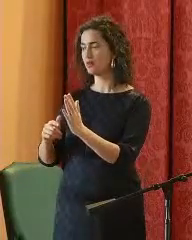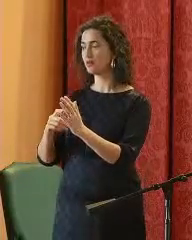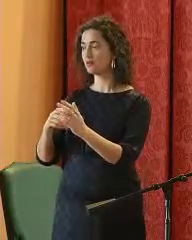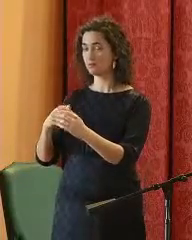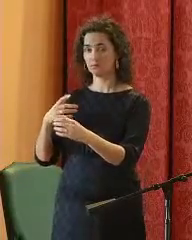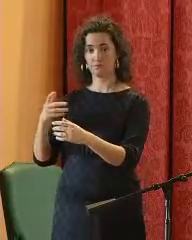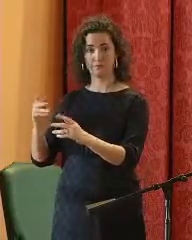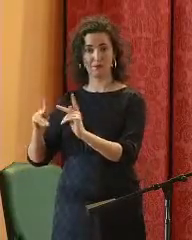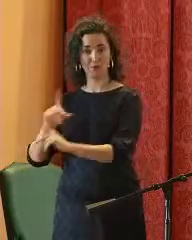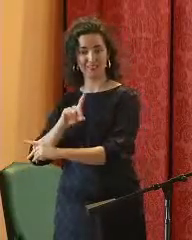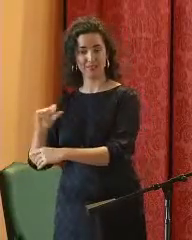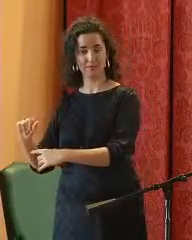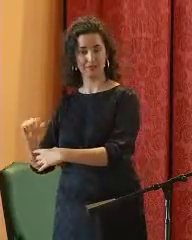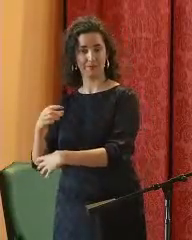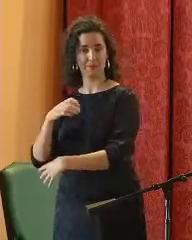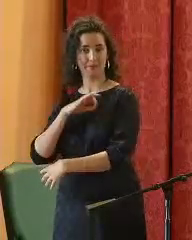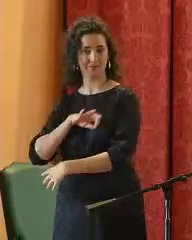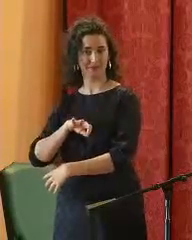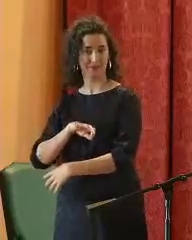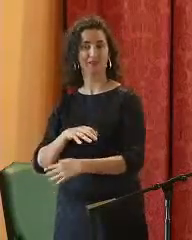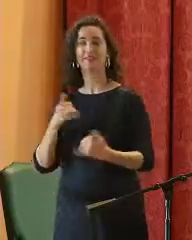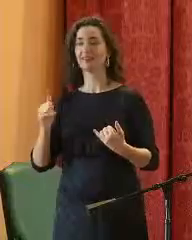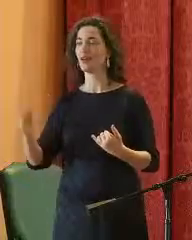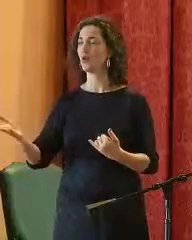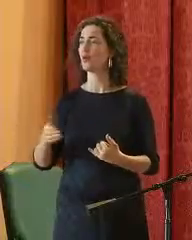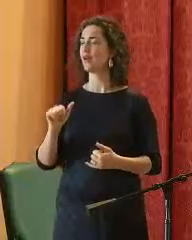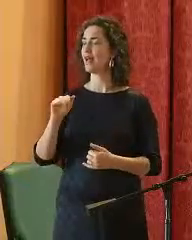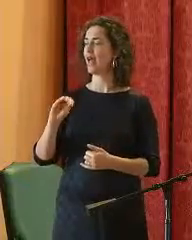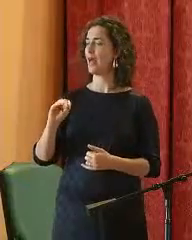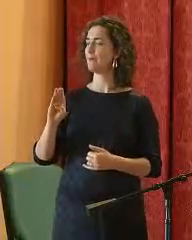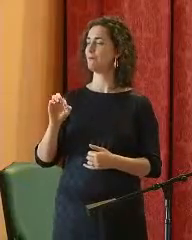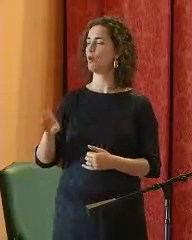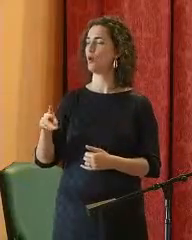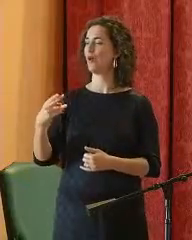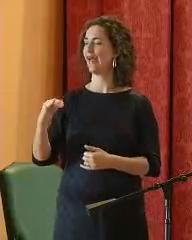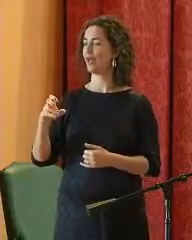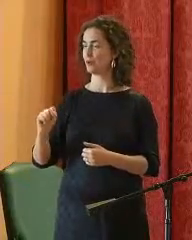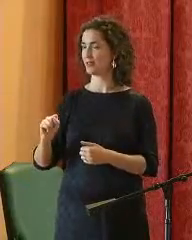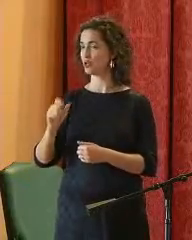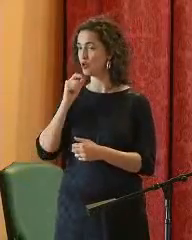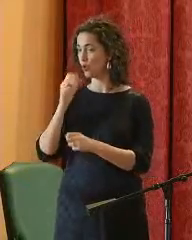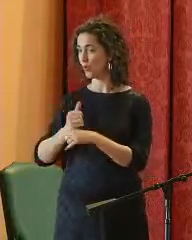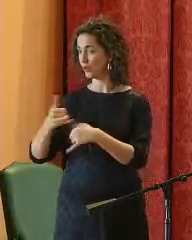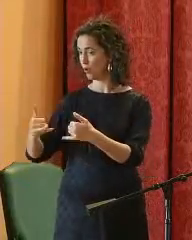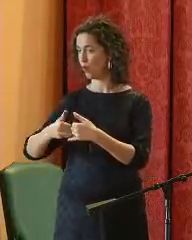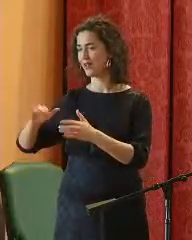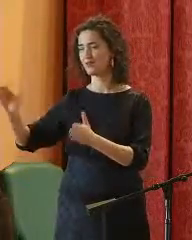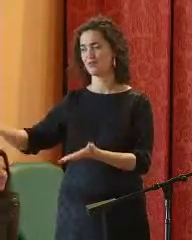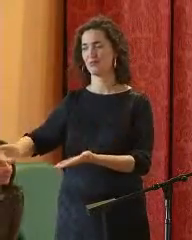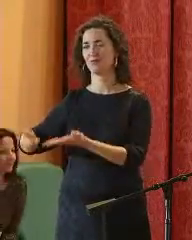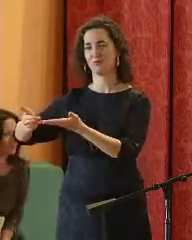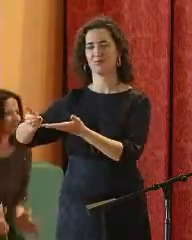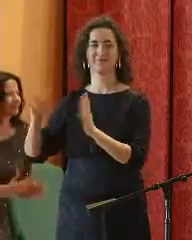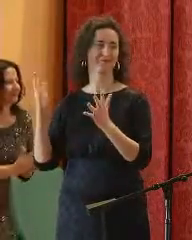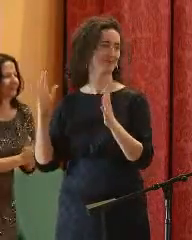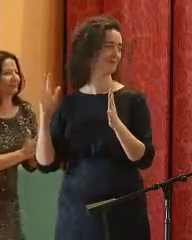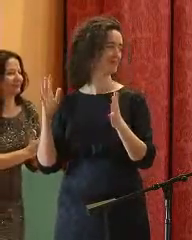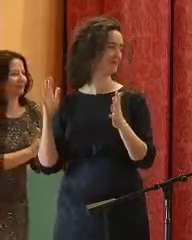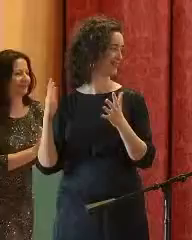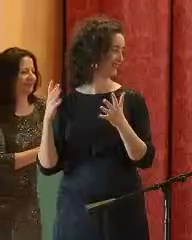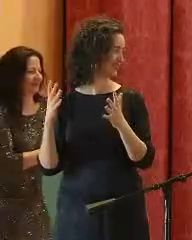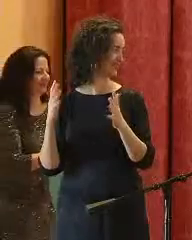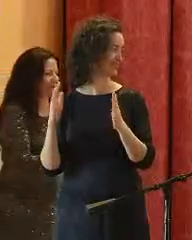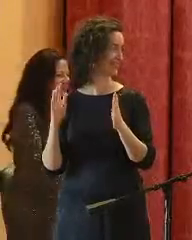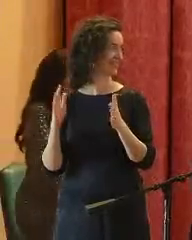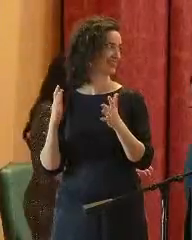Now I would like to welcome Amber Harris to introduce the award recipient.